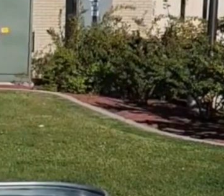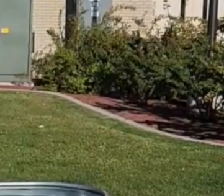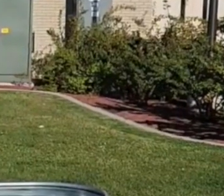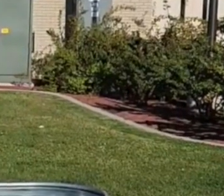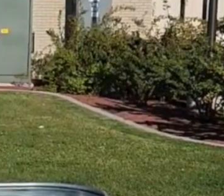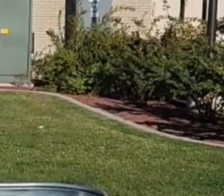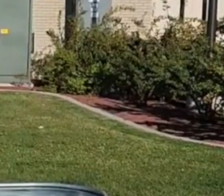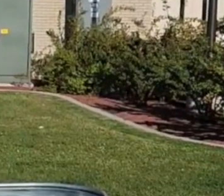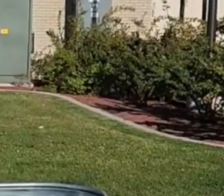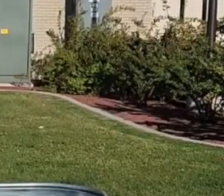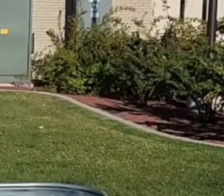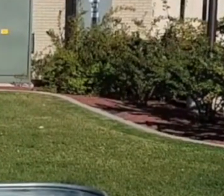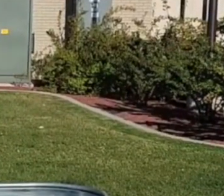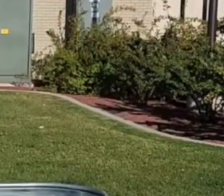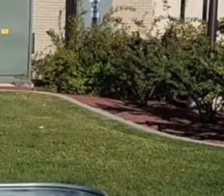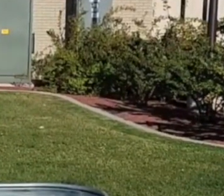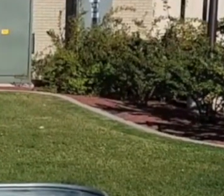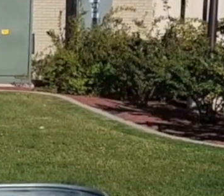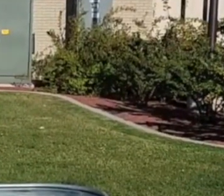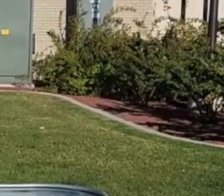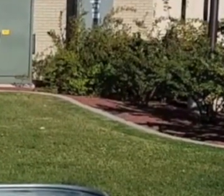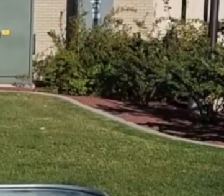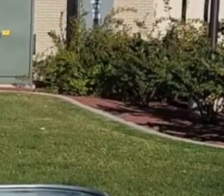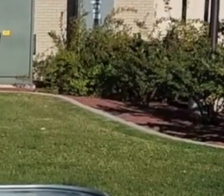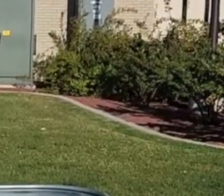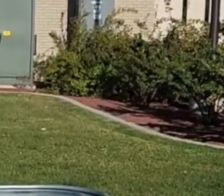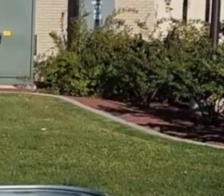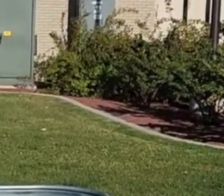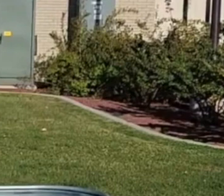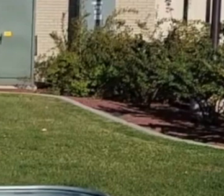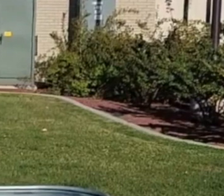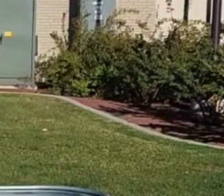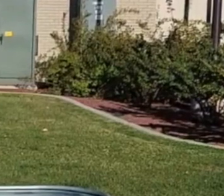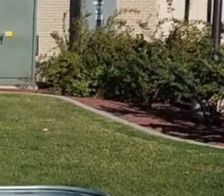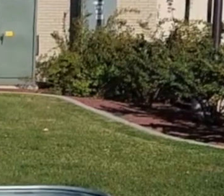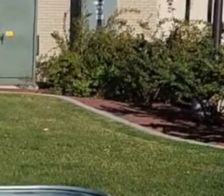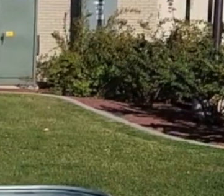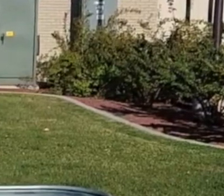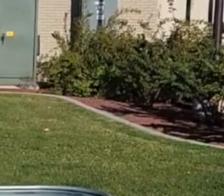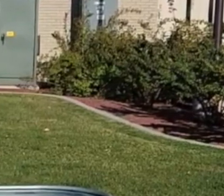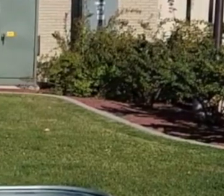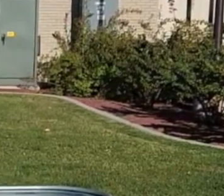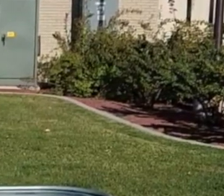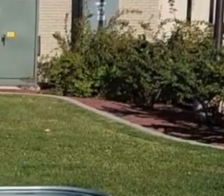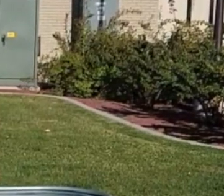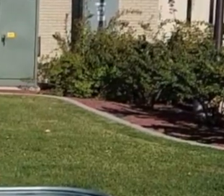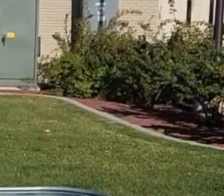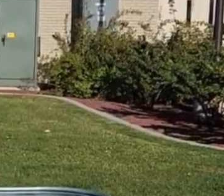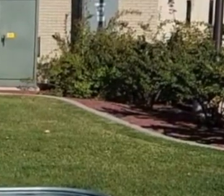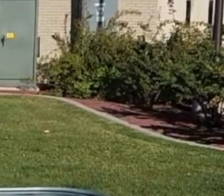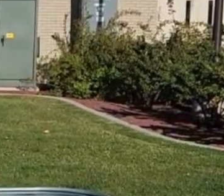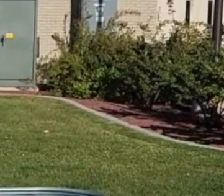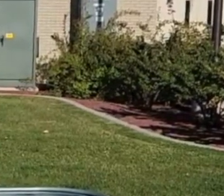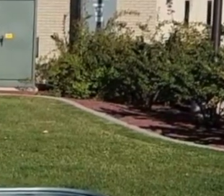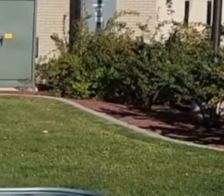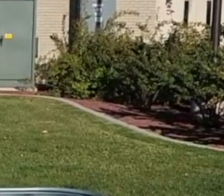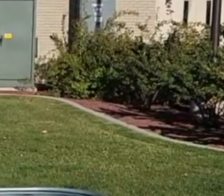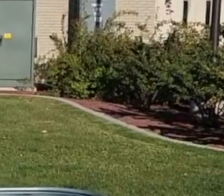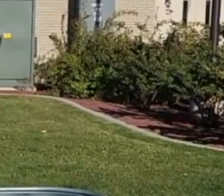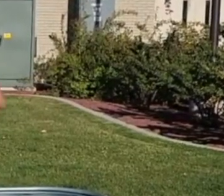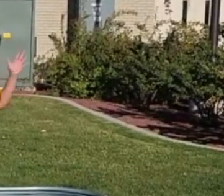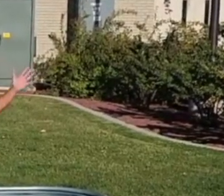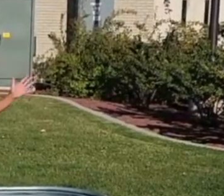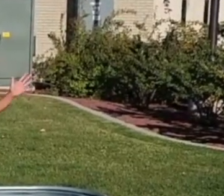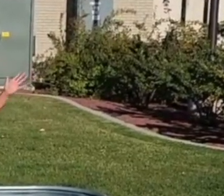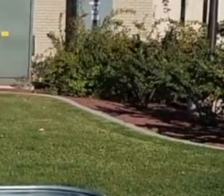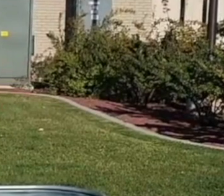picking you just because you're last to be picked. He's choosing you first. He's leaving 99 to get to you. So,